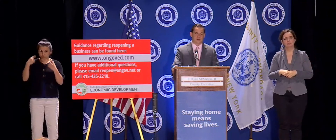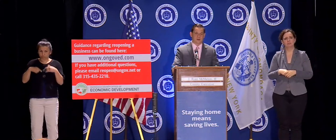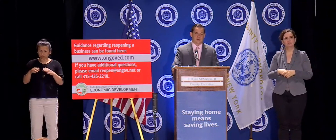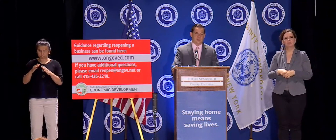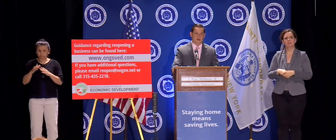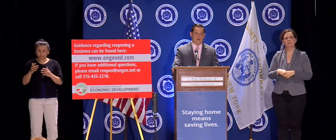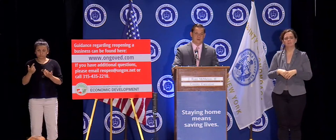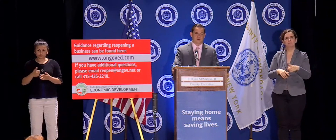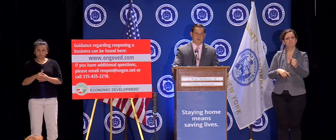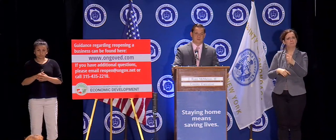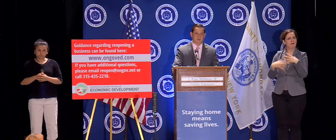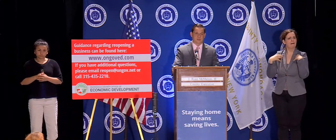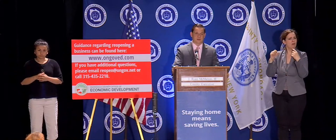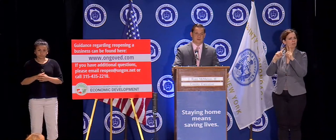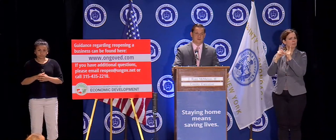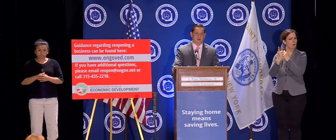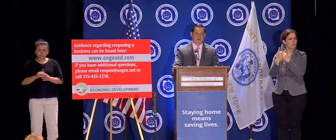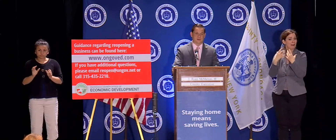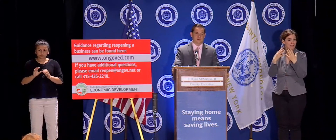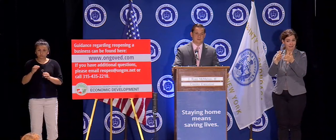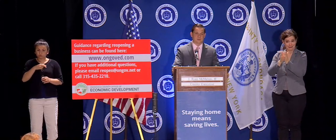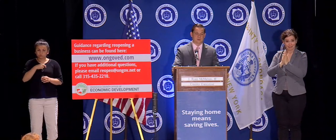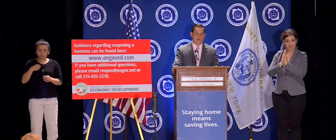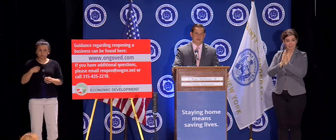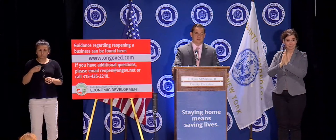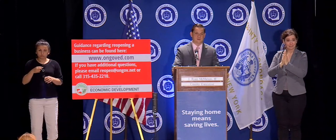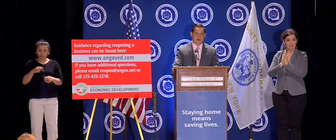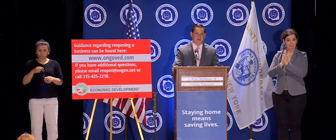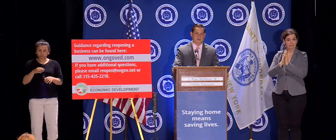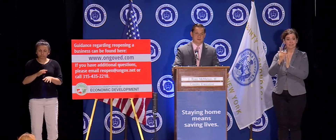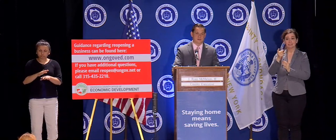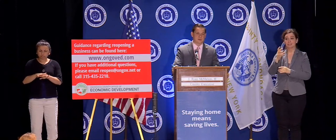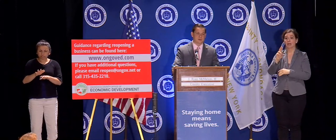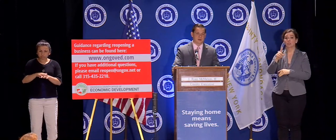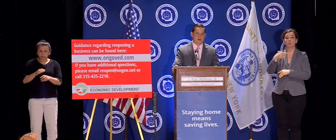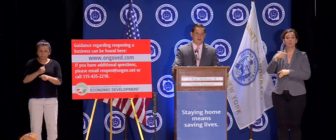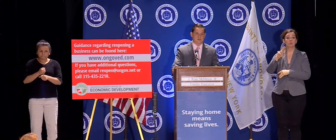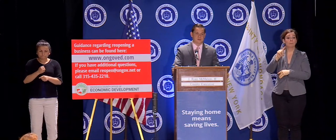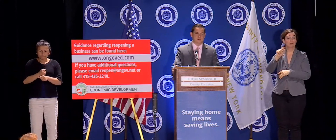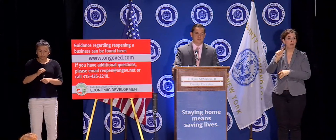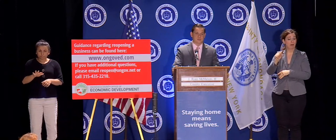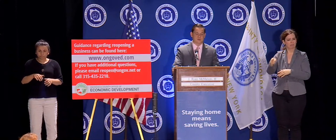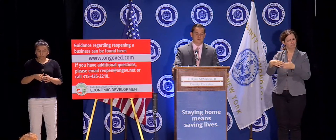Gupta, she's leading the fight against this virus, and